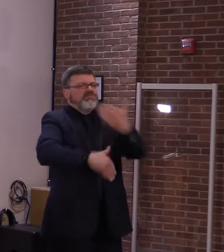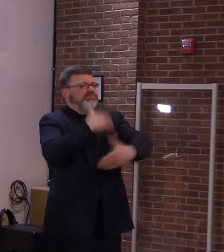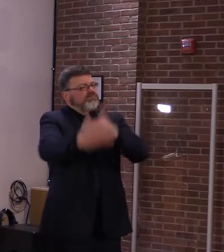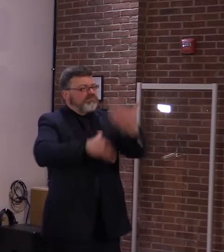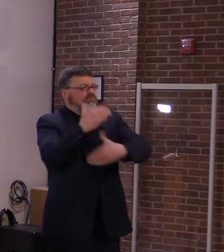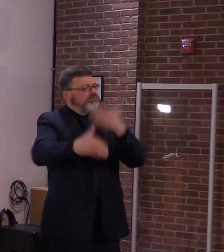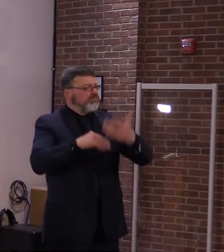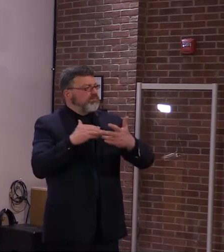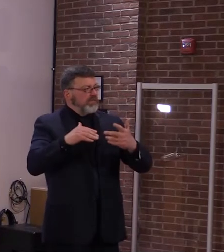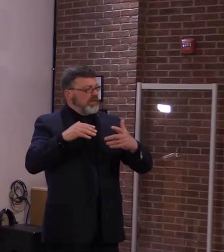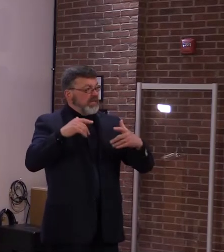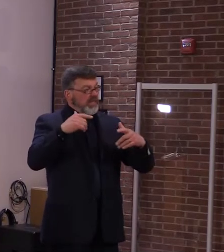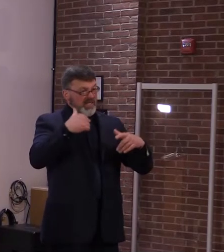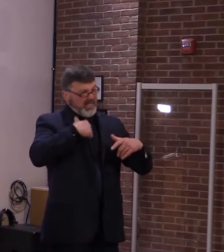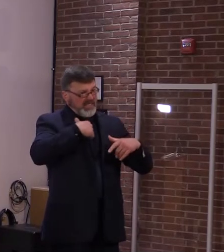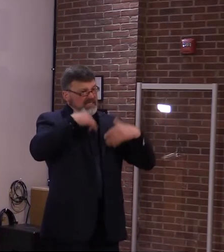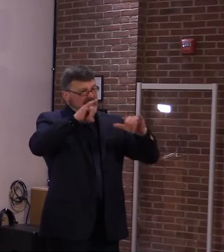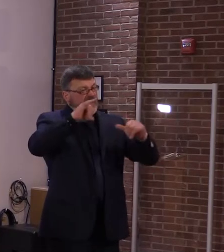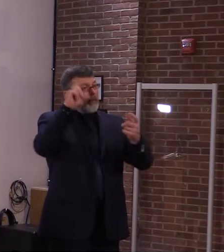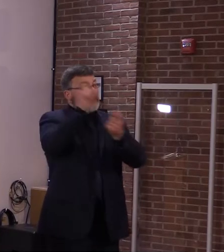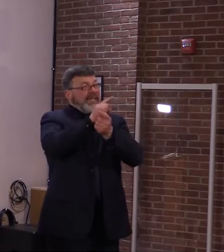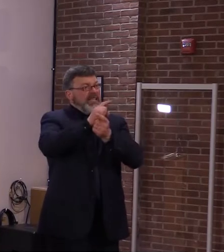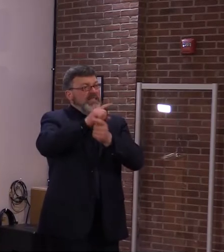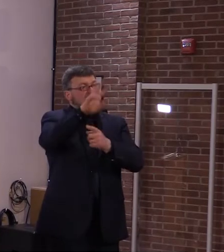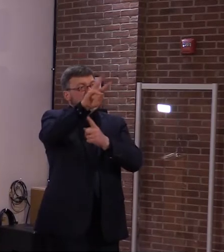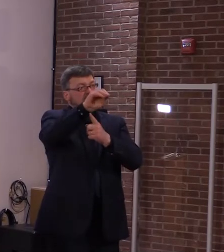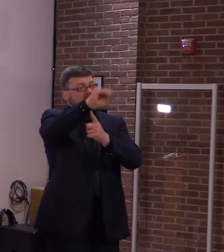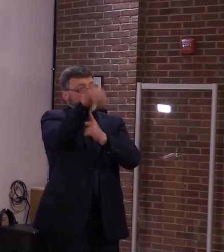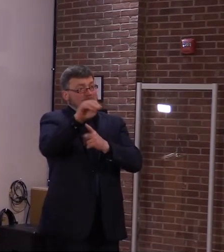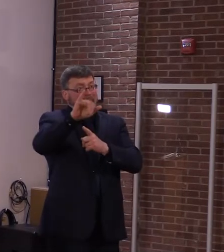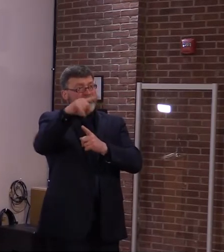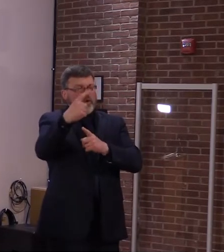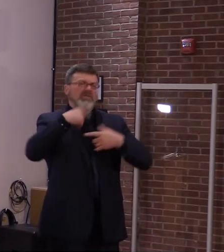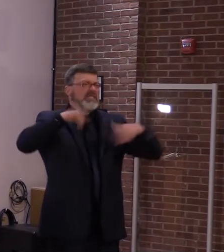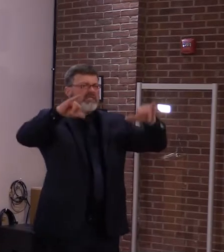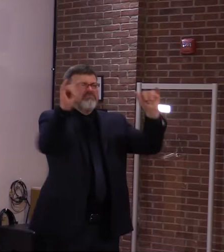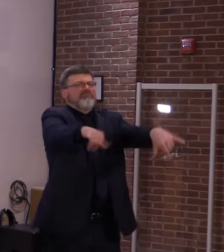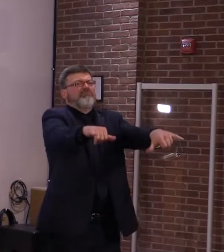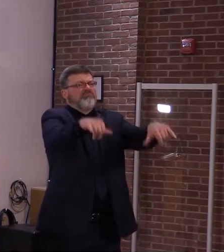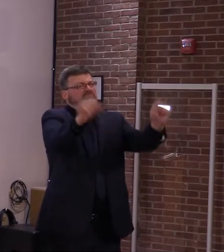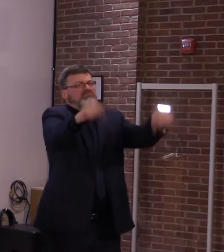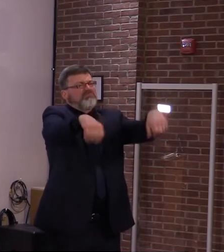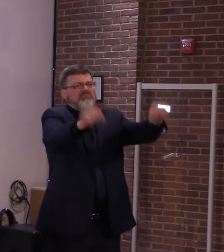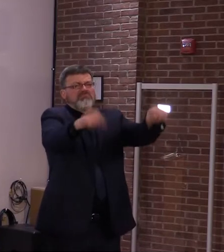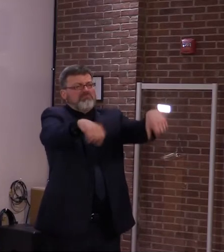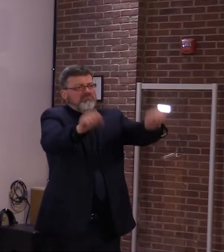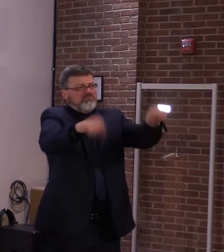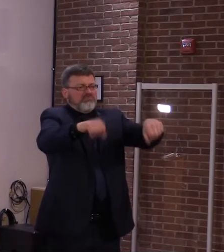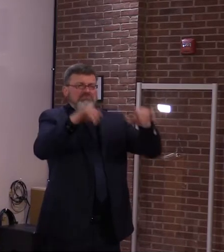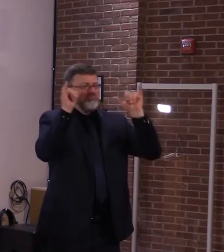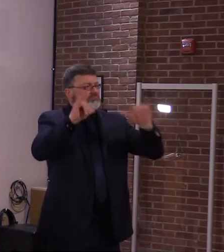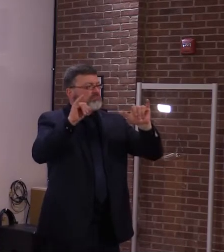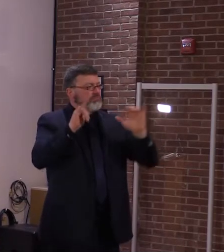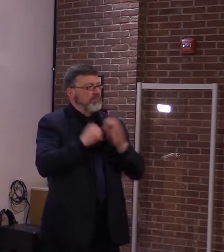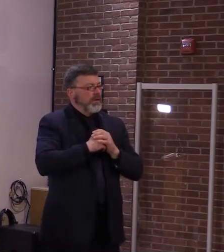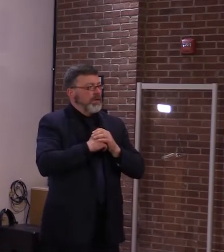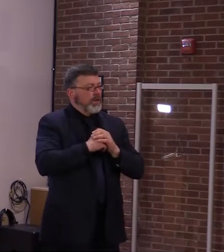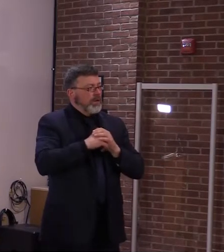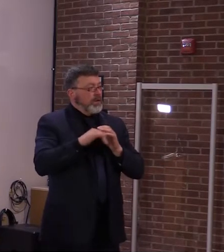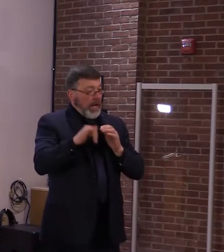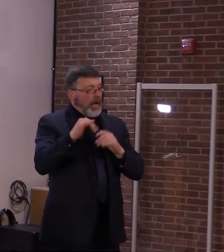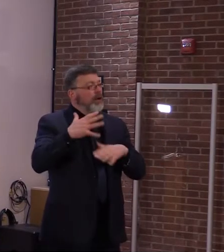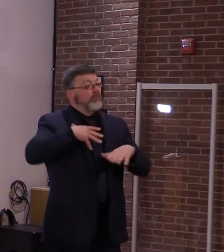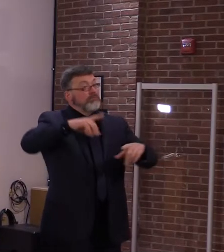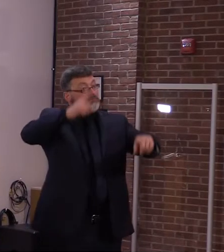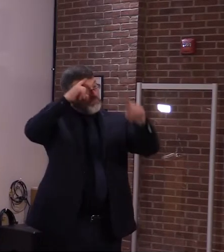certainly accelerate us getting to some sort of normalcy in the next couple of months. But truly, choice. This isn't something that